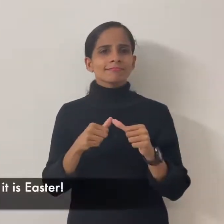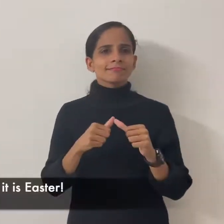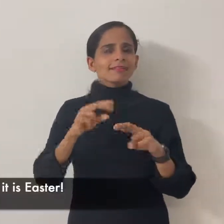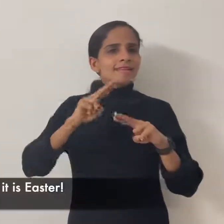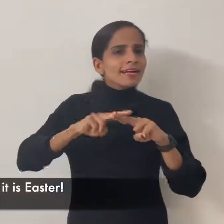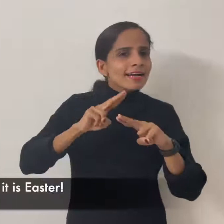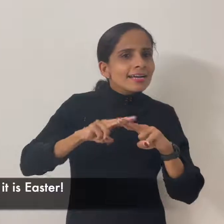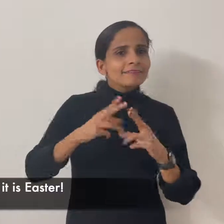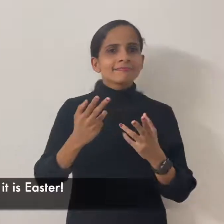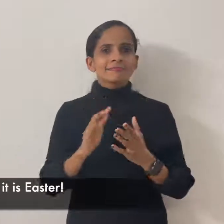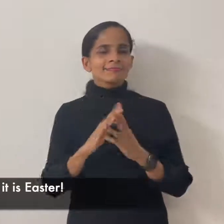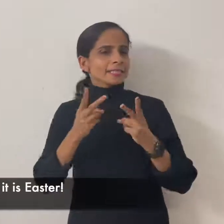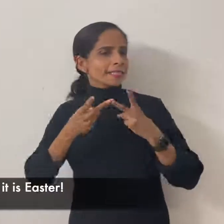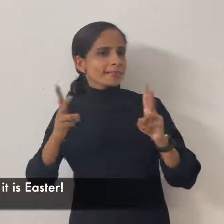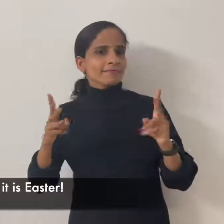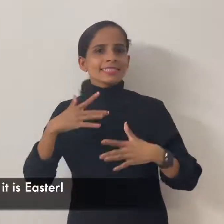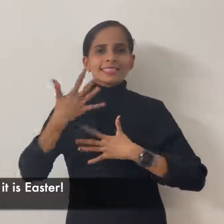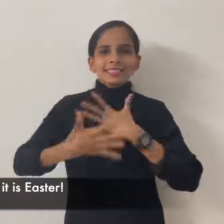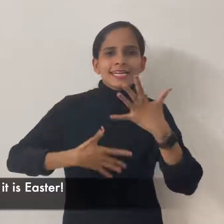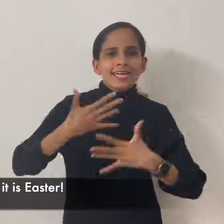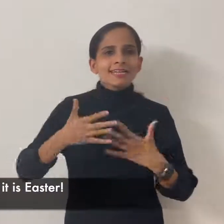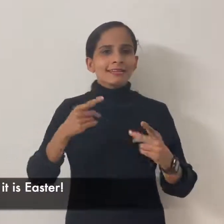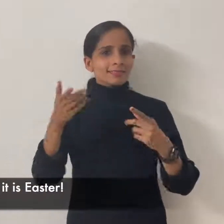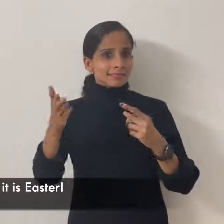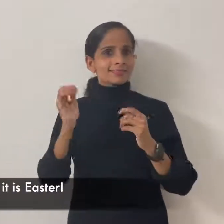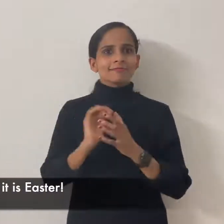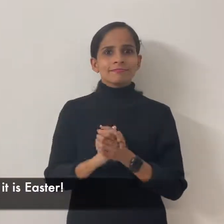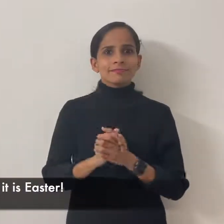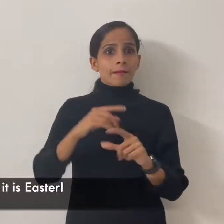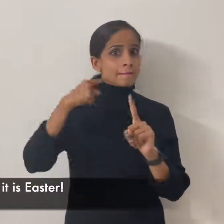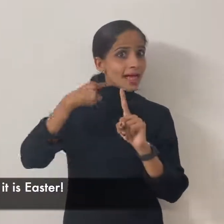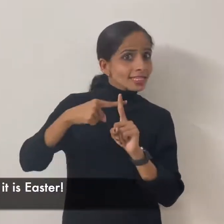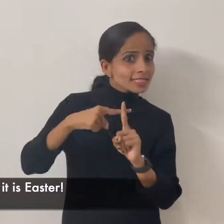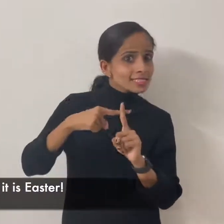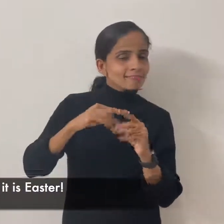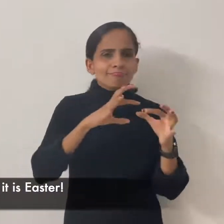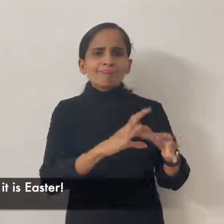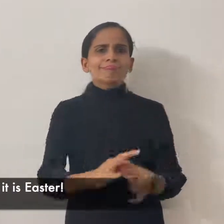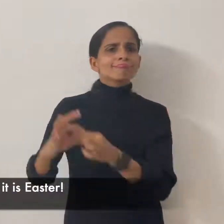And also on Sunday, it is Easter,